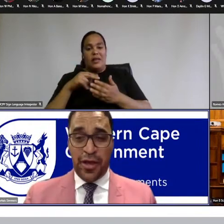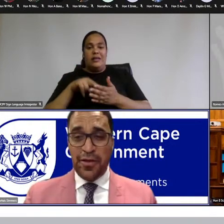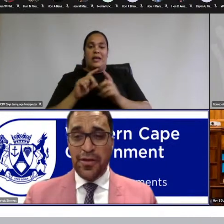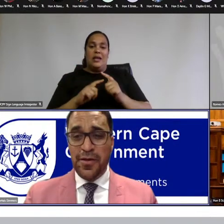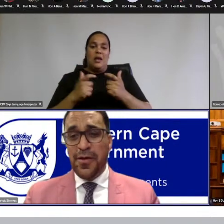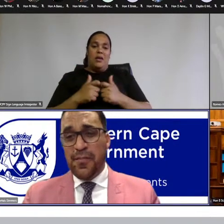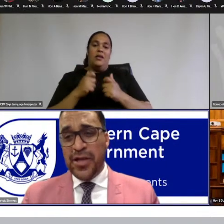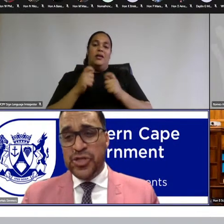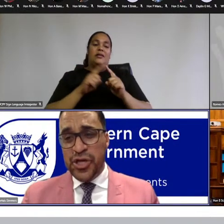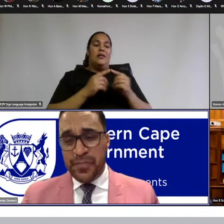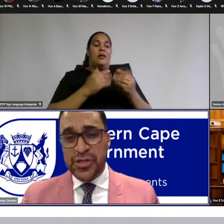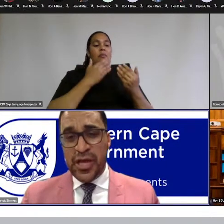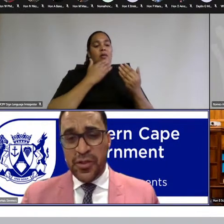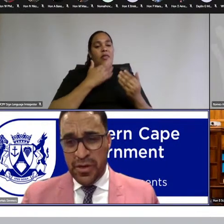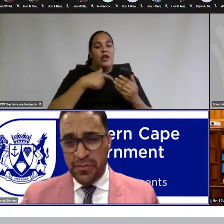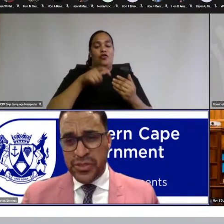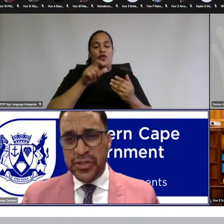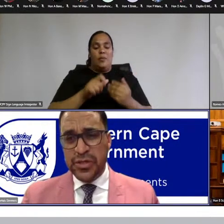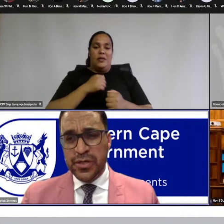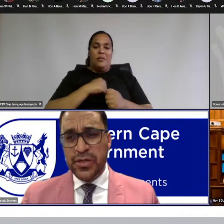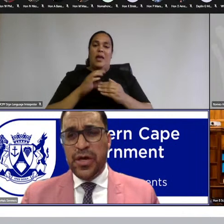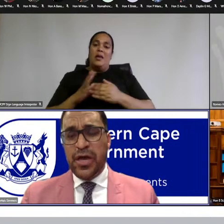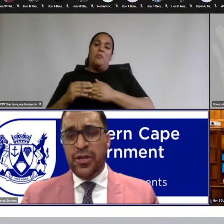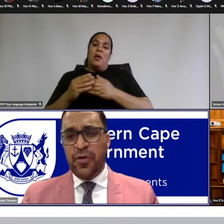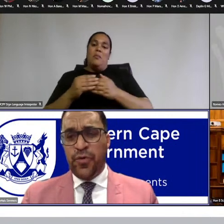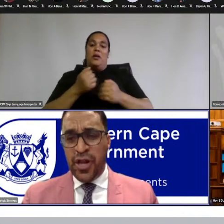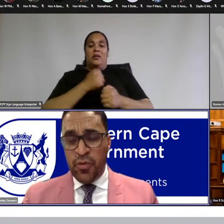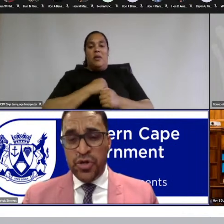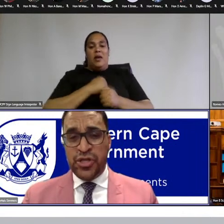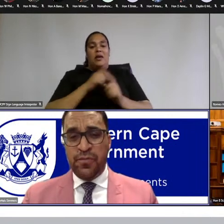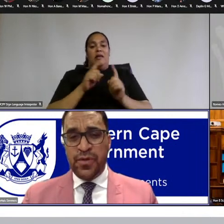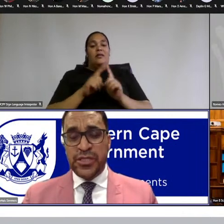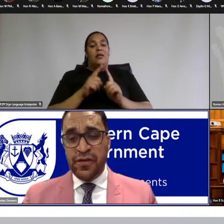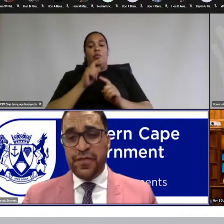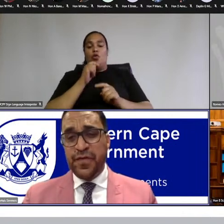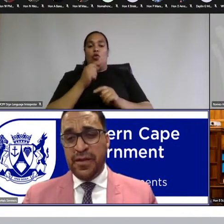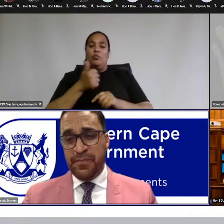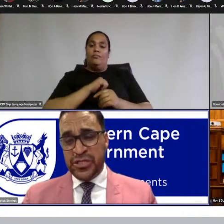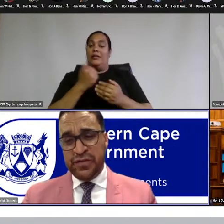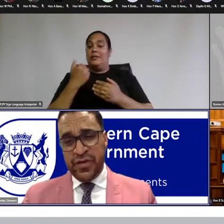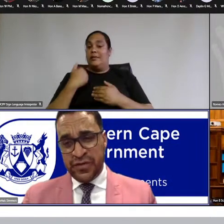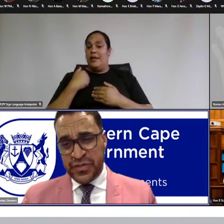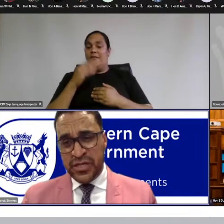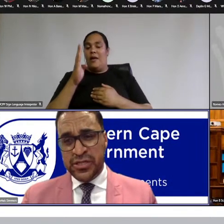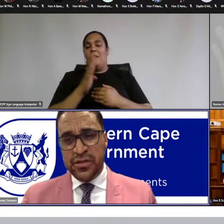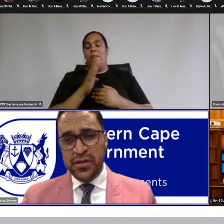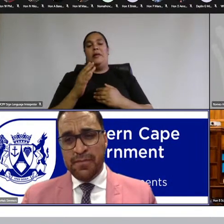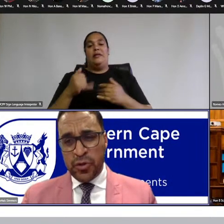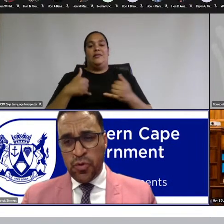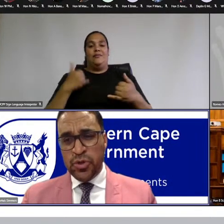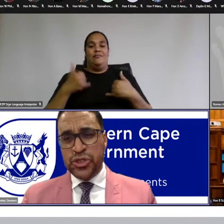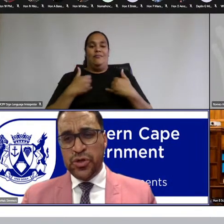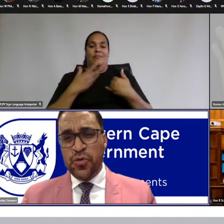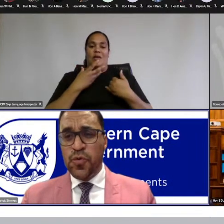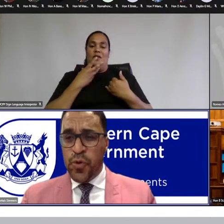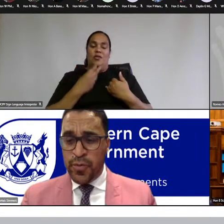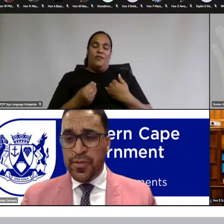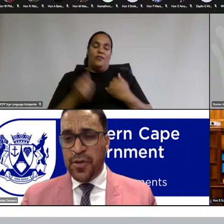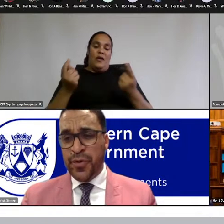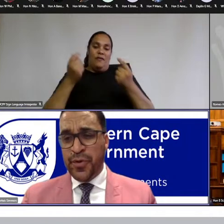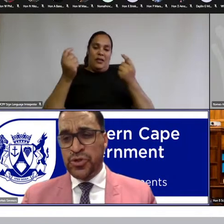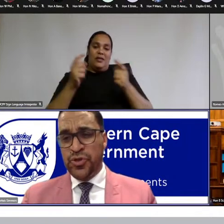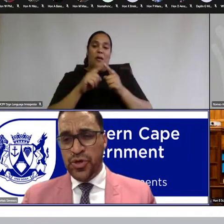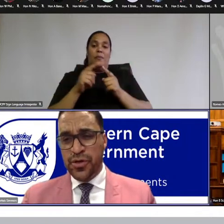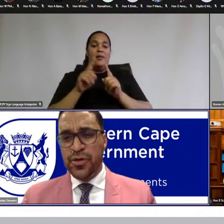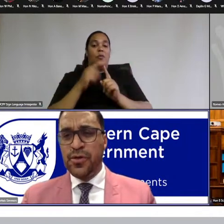to thank my chairperson and the members, and really wish them a safe and blessed festive season. But also, when